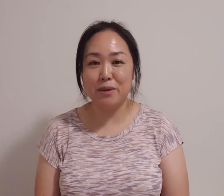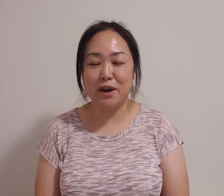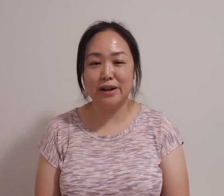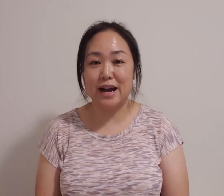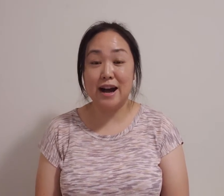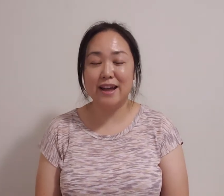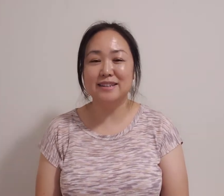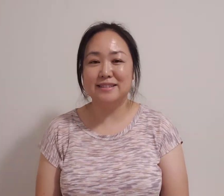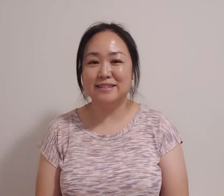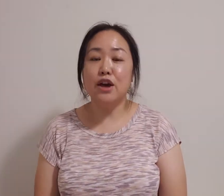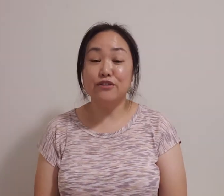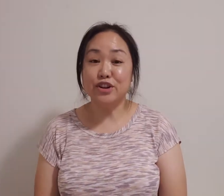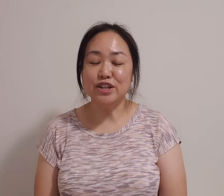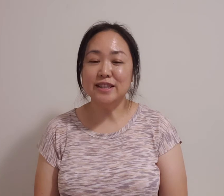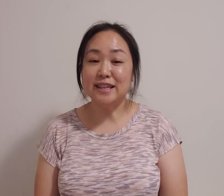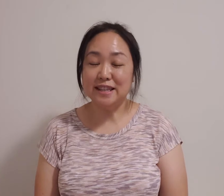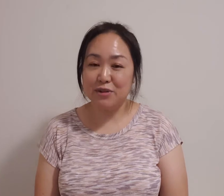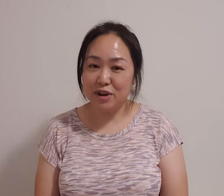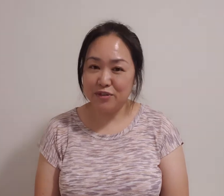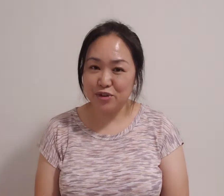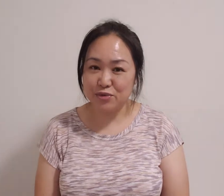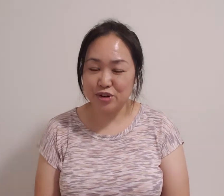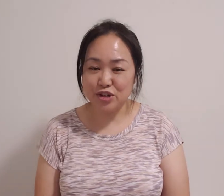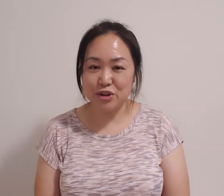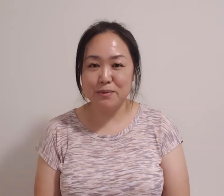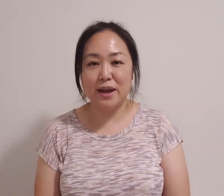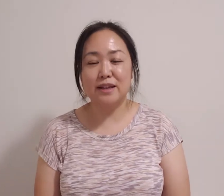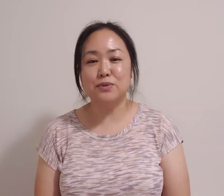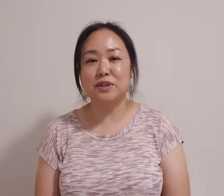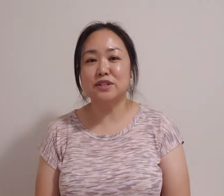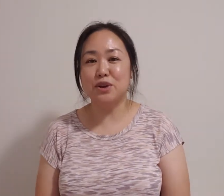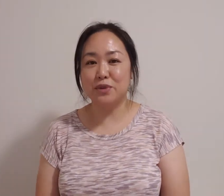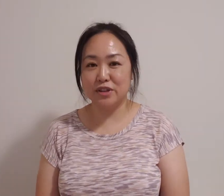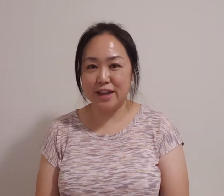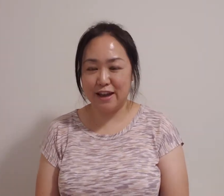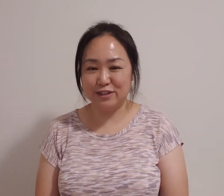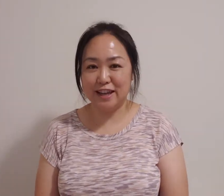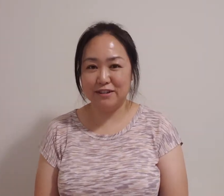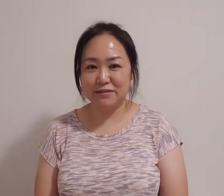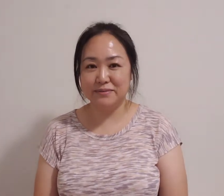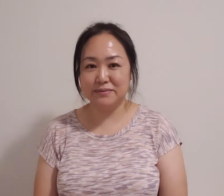about God. First, let's get ready for worship as we start with the countdown.